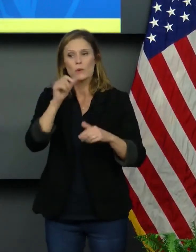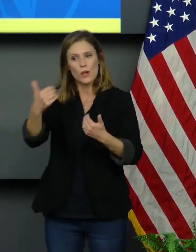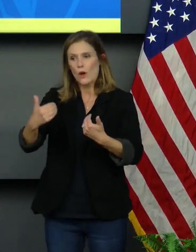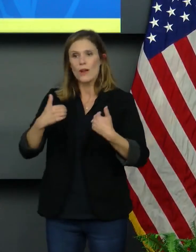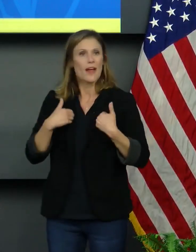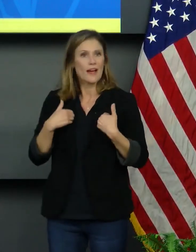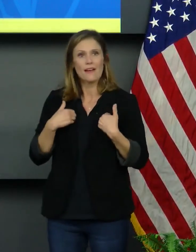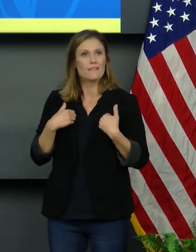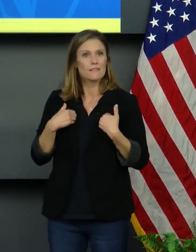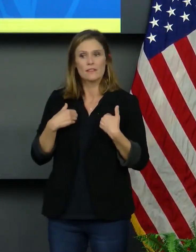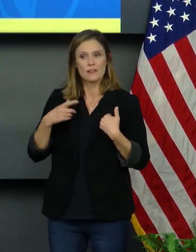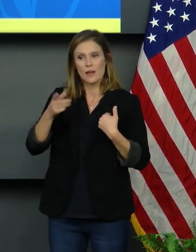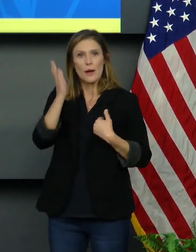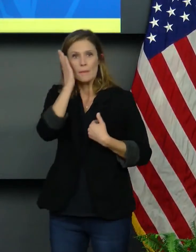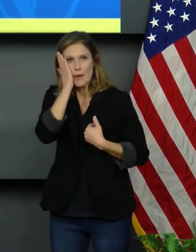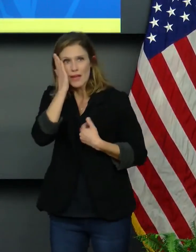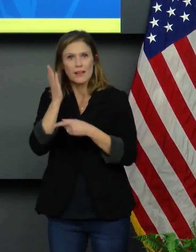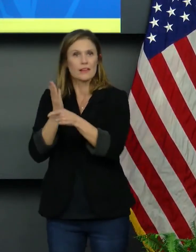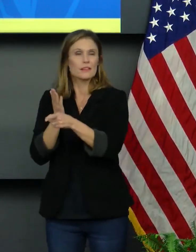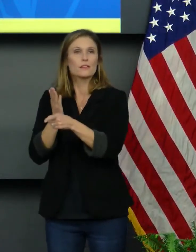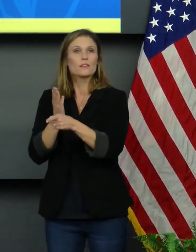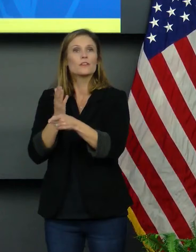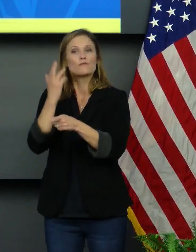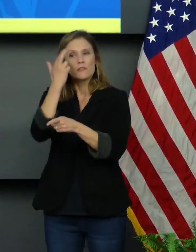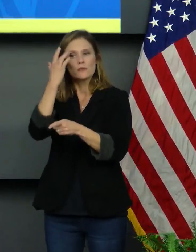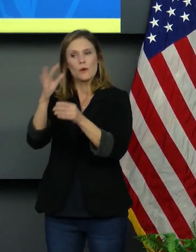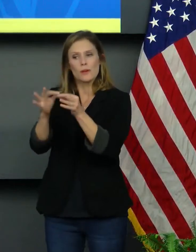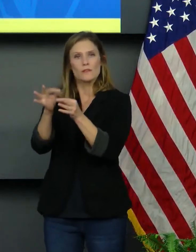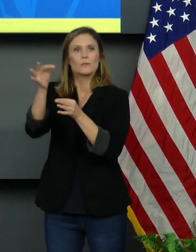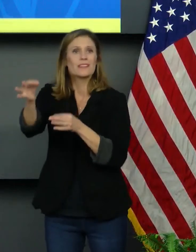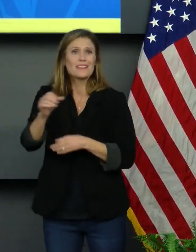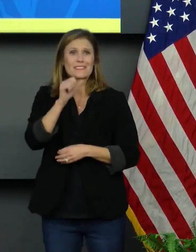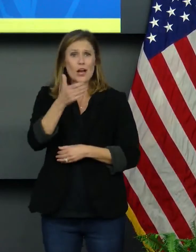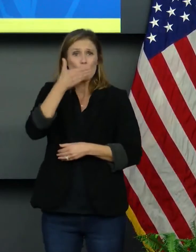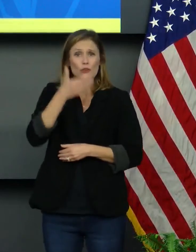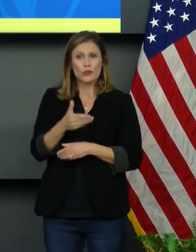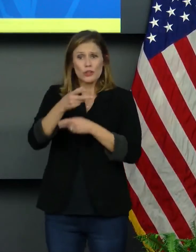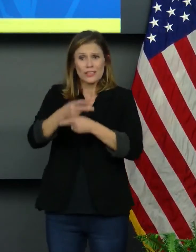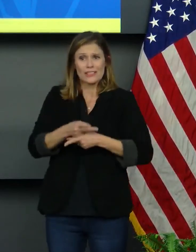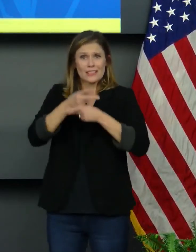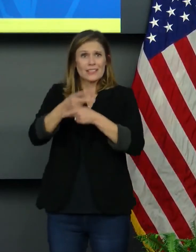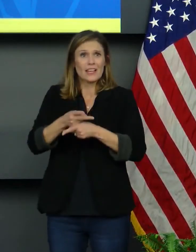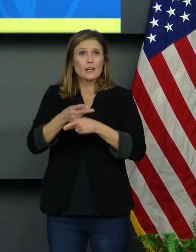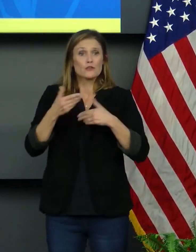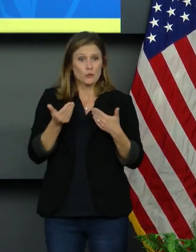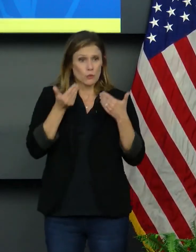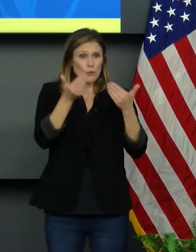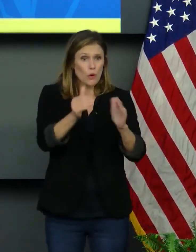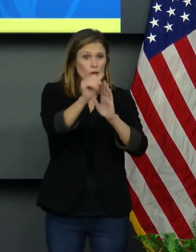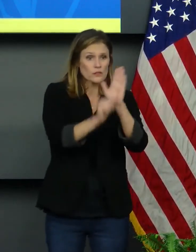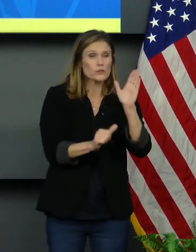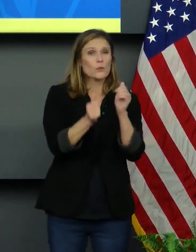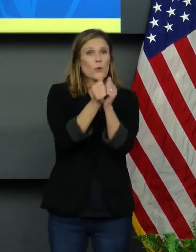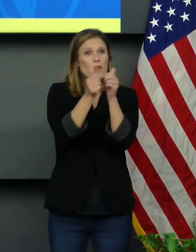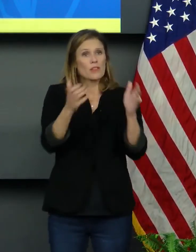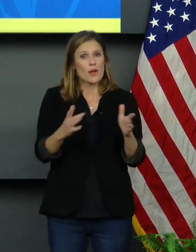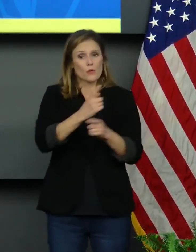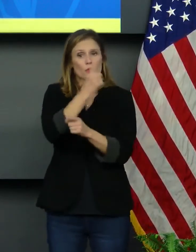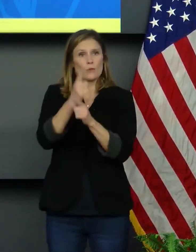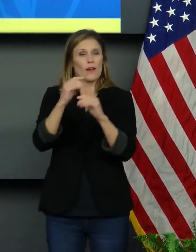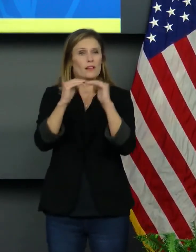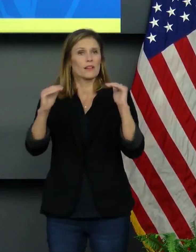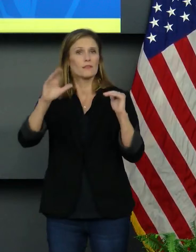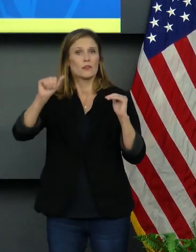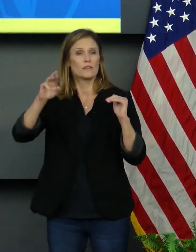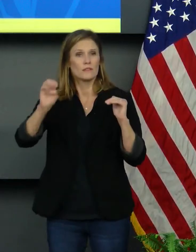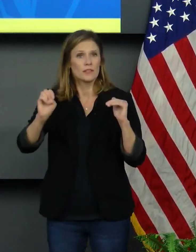for several days, which is why we have to put them off. It is not good care to do surgery without having the right level of care to take care